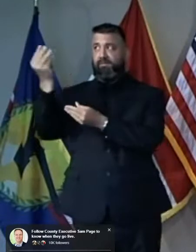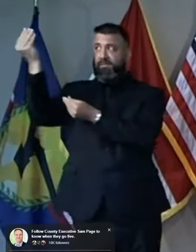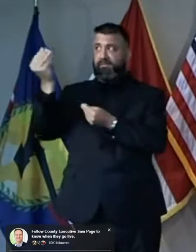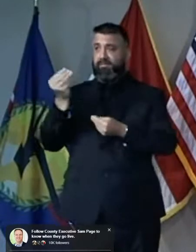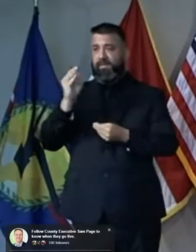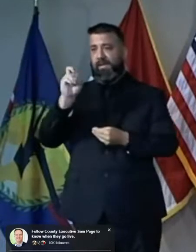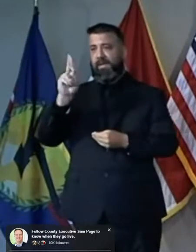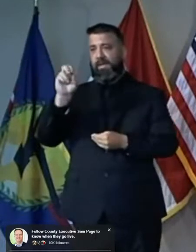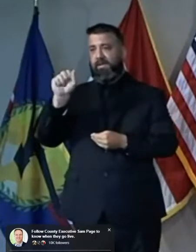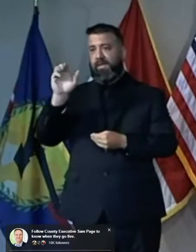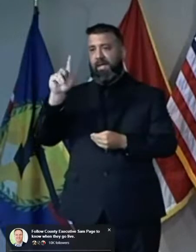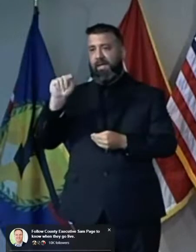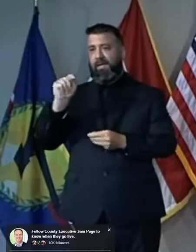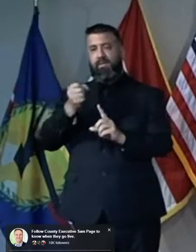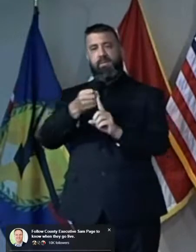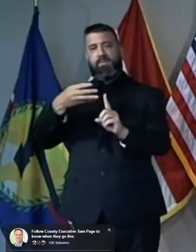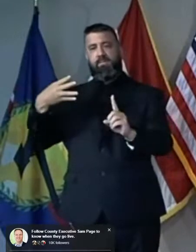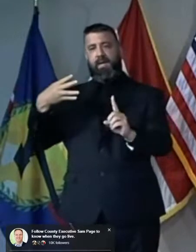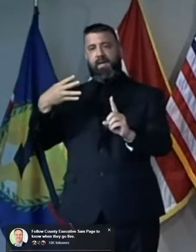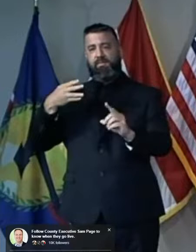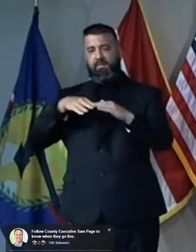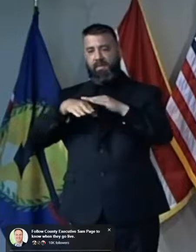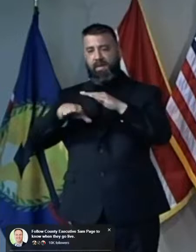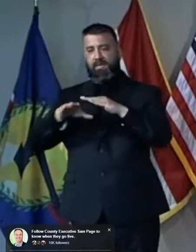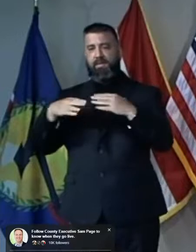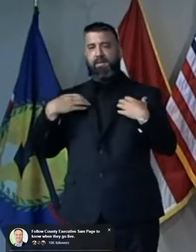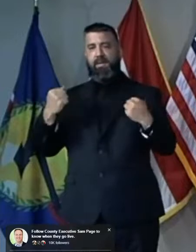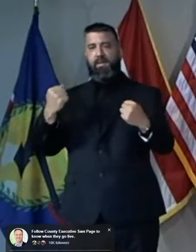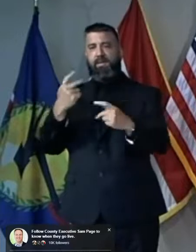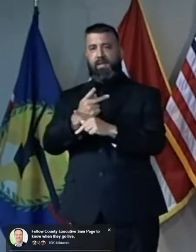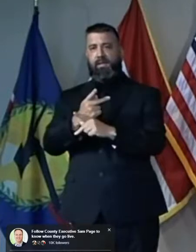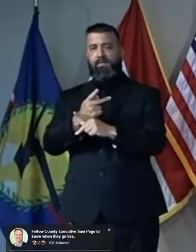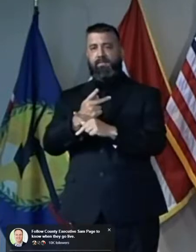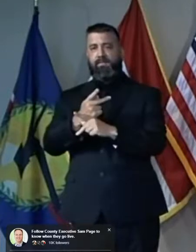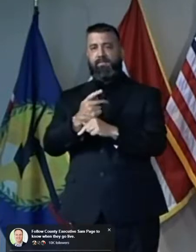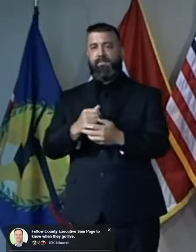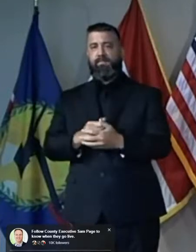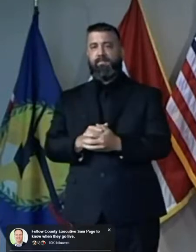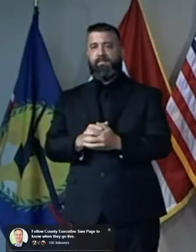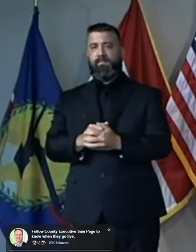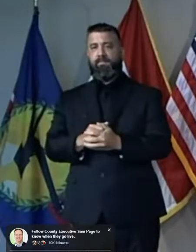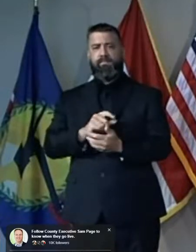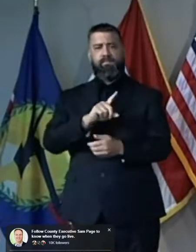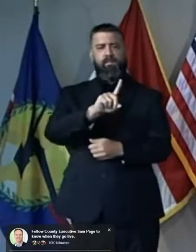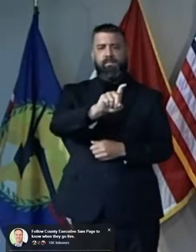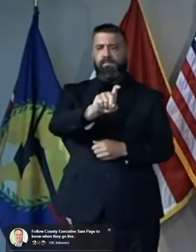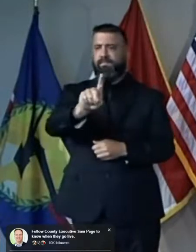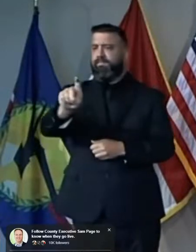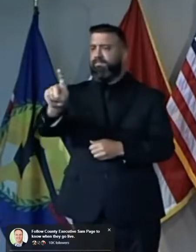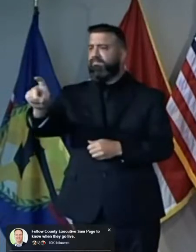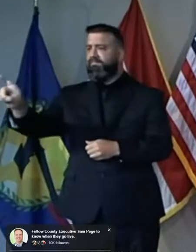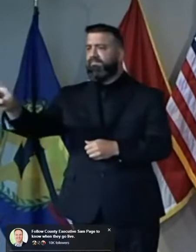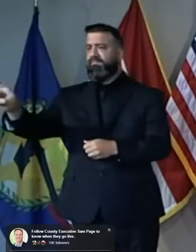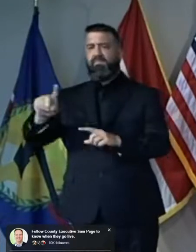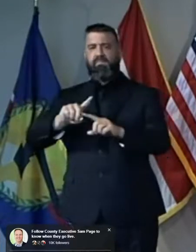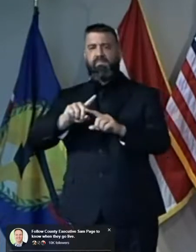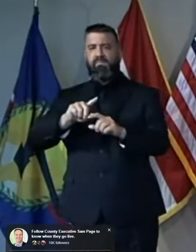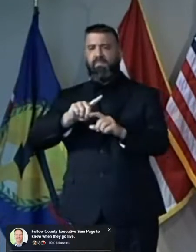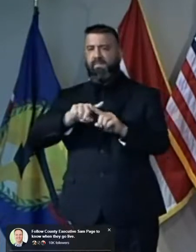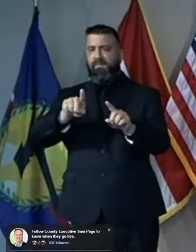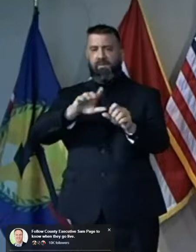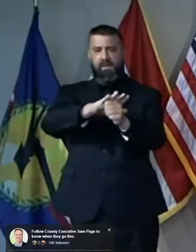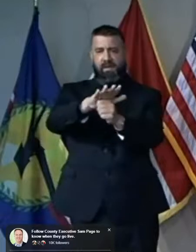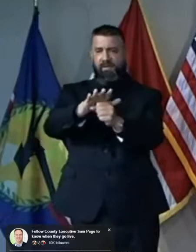access to health care in some of our underserved areas in St. Louis County. We asked residents in 18 zip